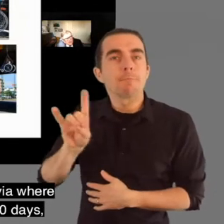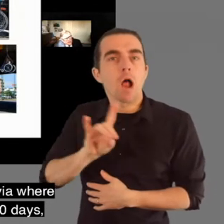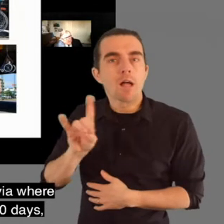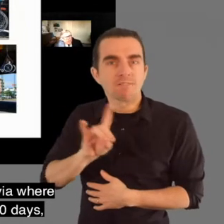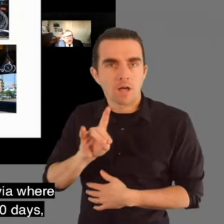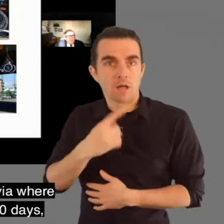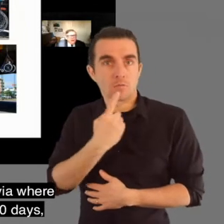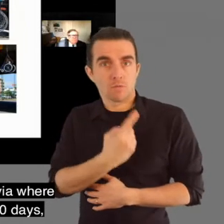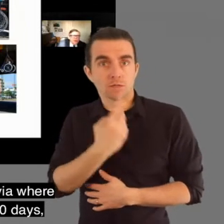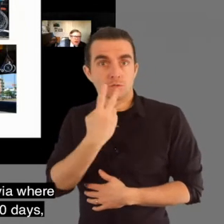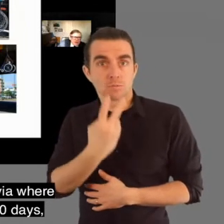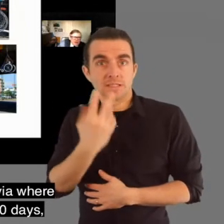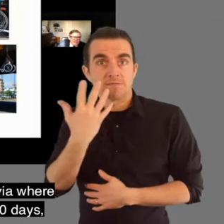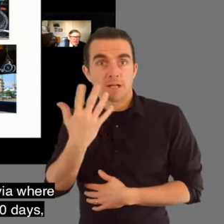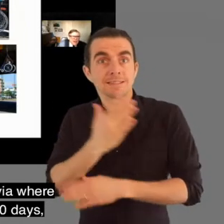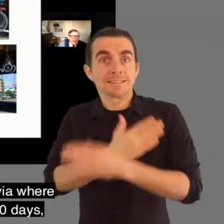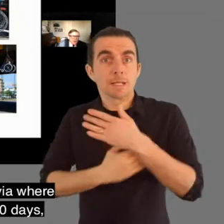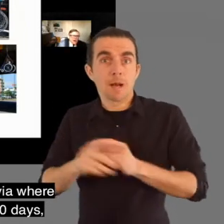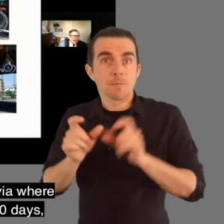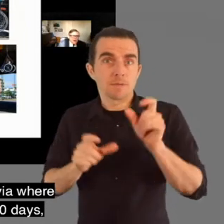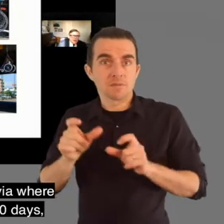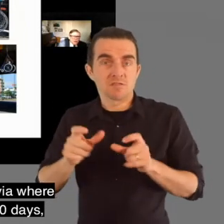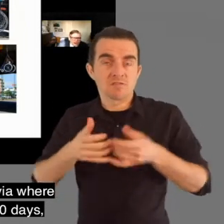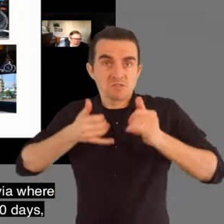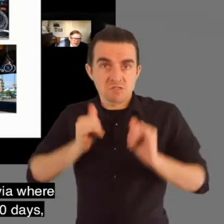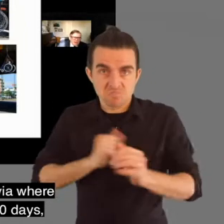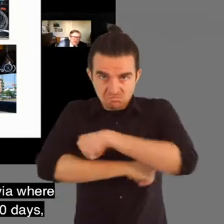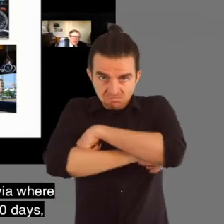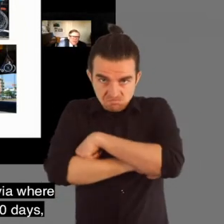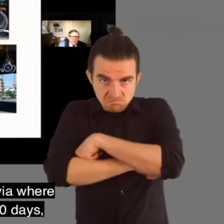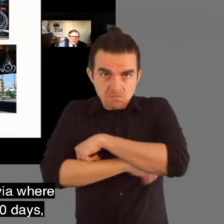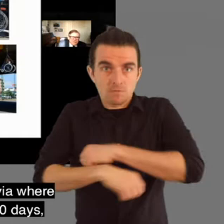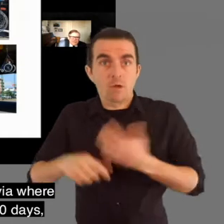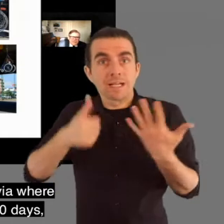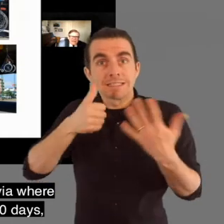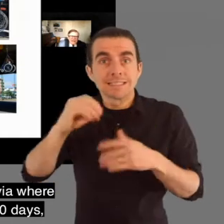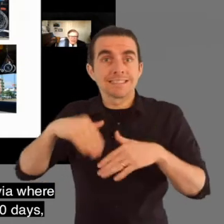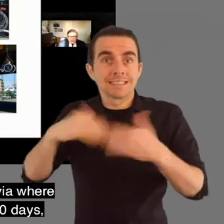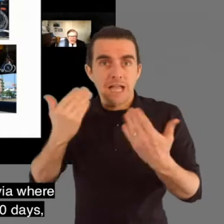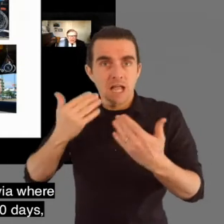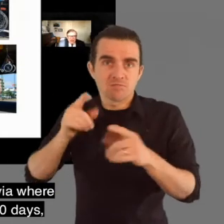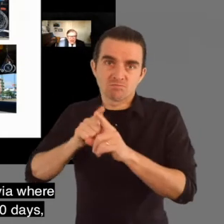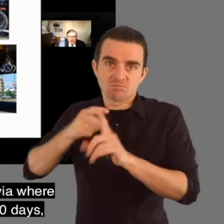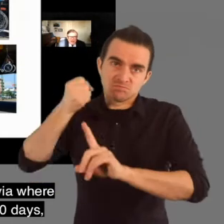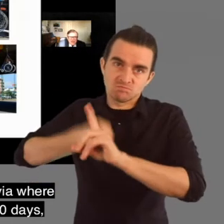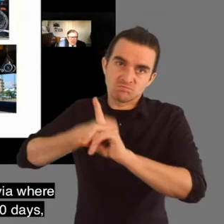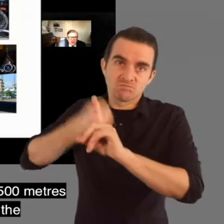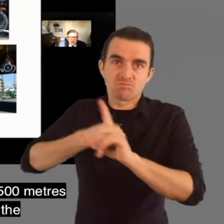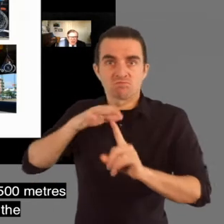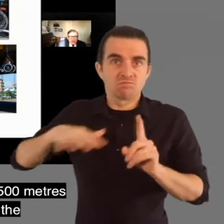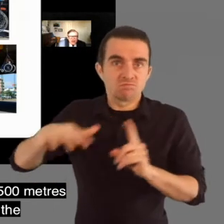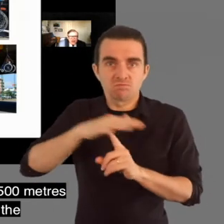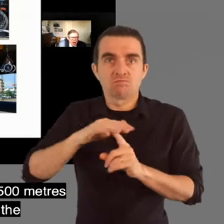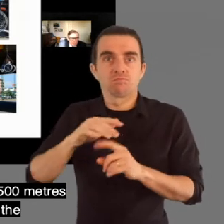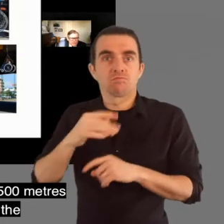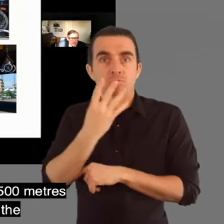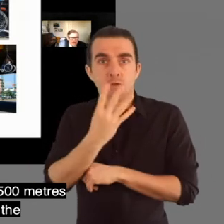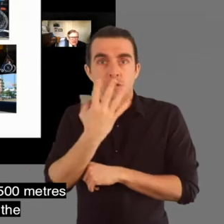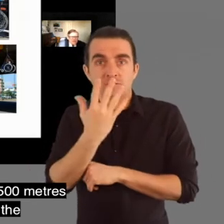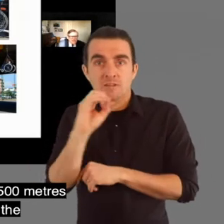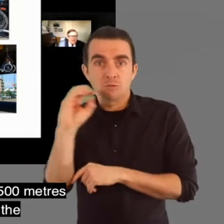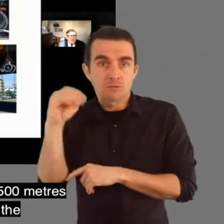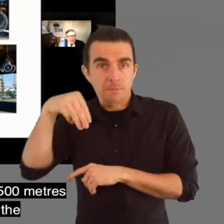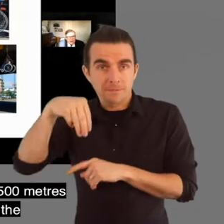not in the Commonwealth, but in Bolivia, where 125 disabled people sat in for 60 days, then marched over